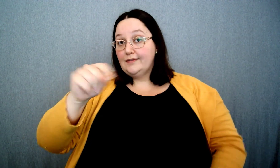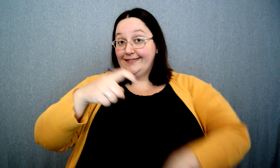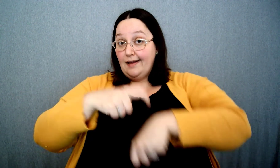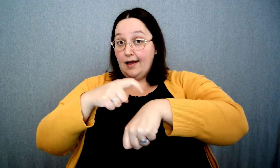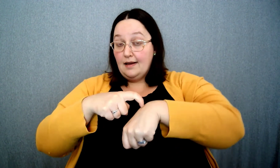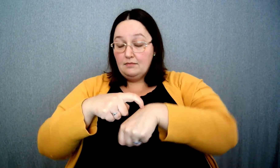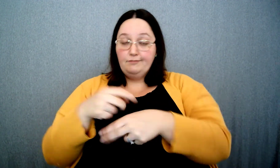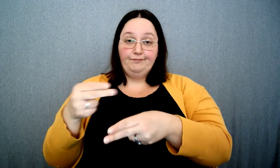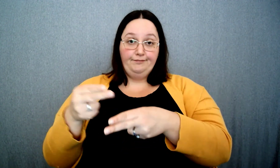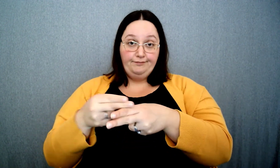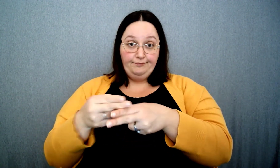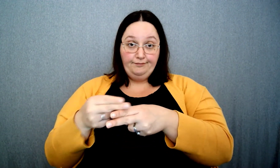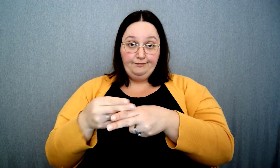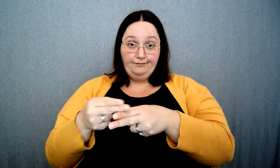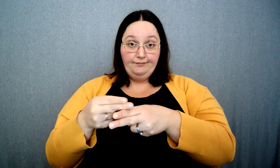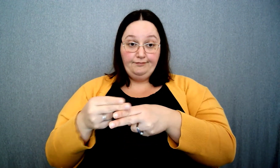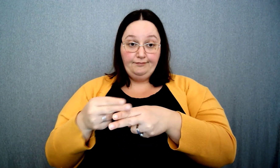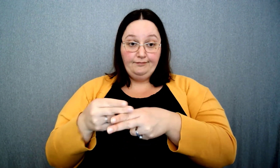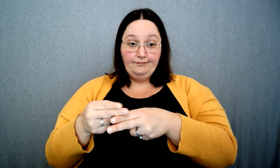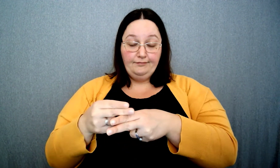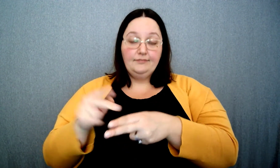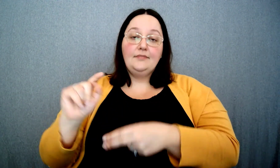For a short amount of time or temporary,